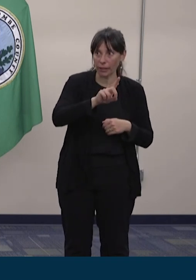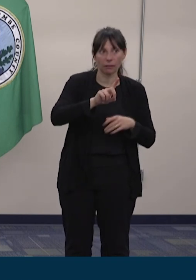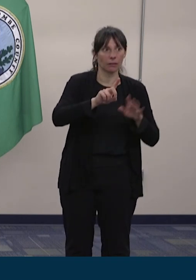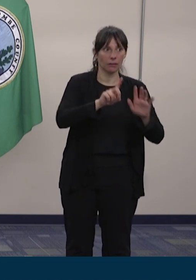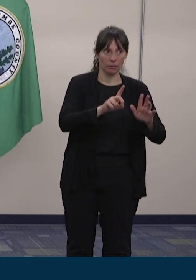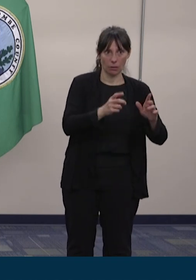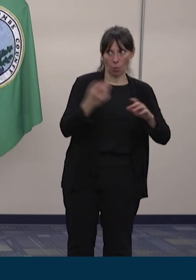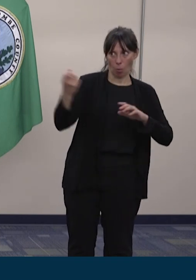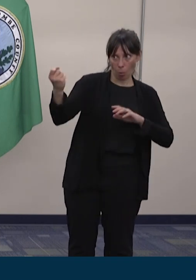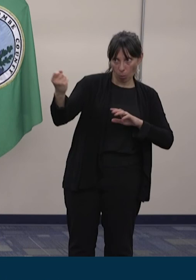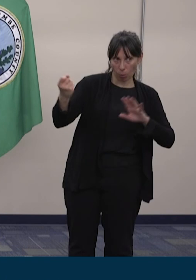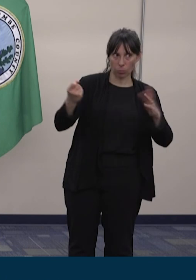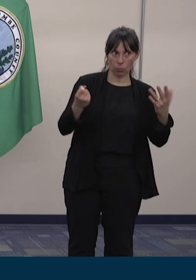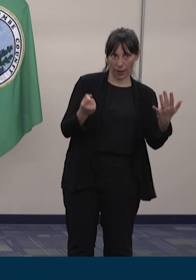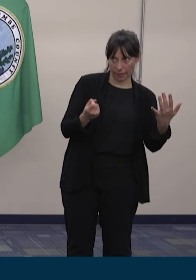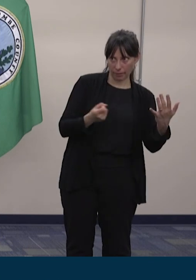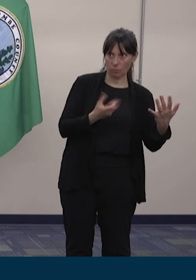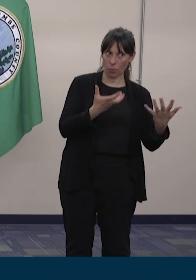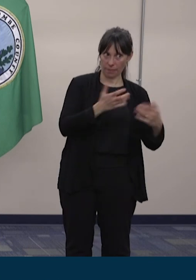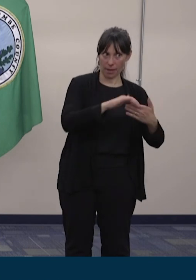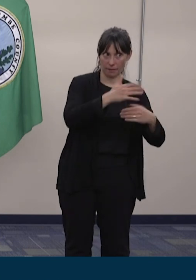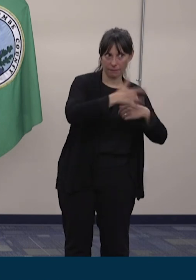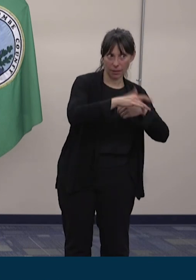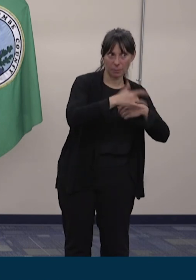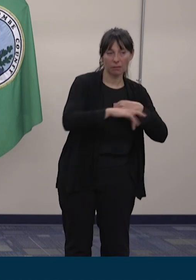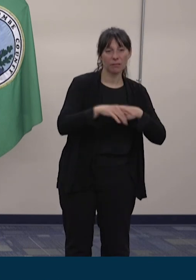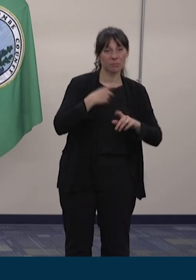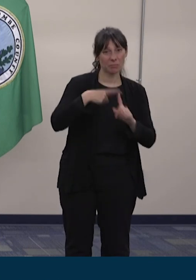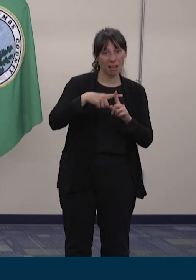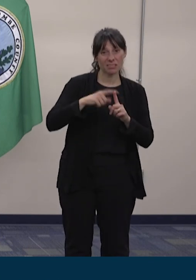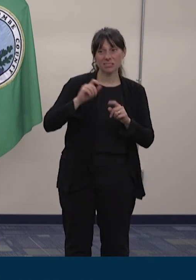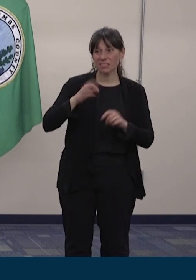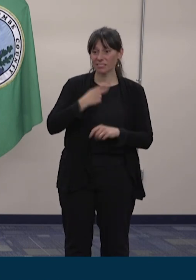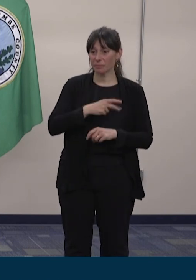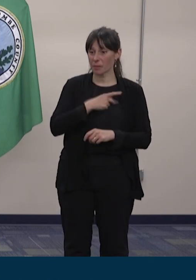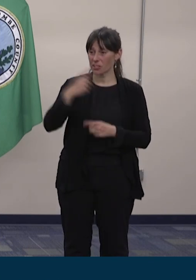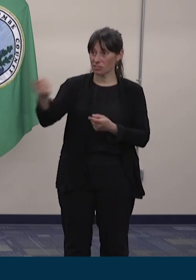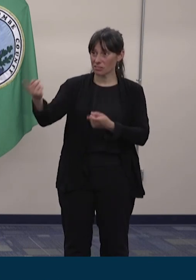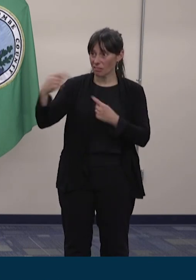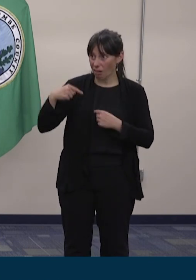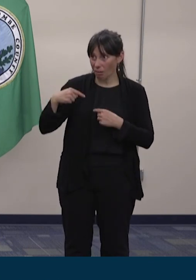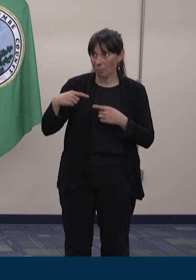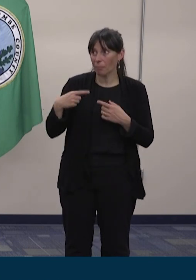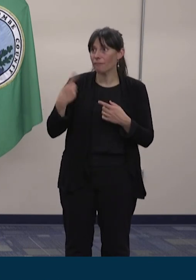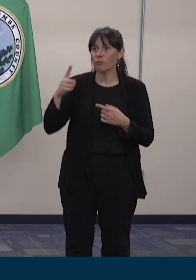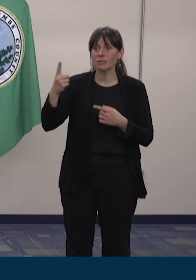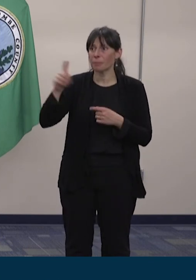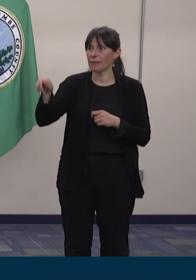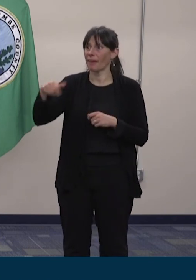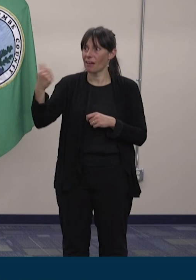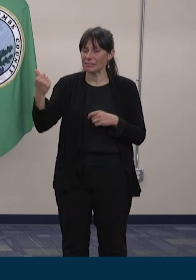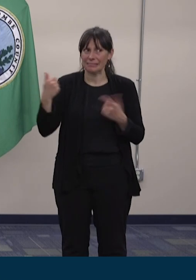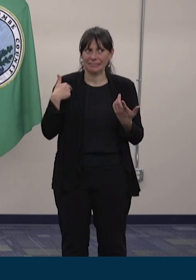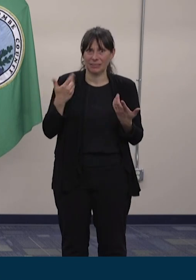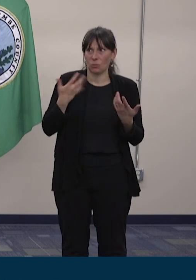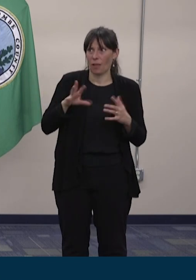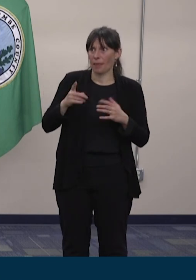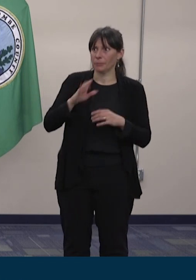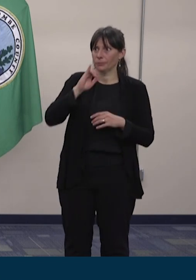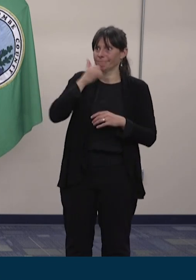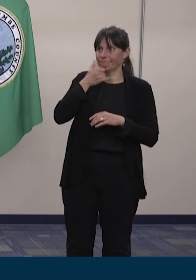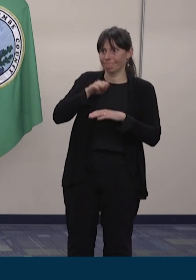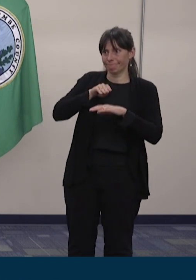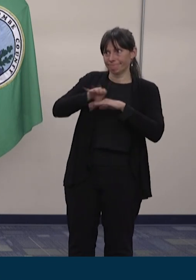to have patients unnecessarily exposed to the illness. And we were really at a time where we